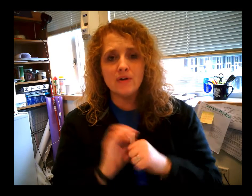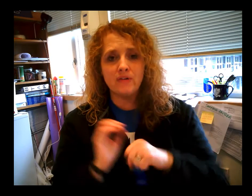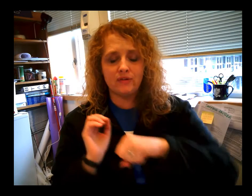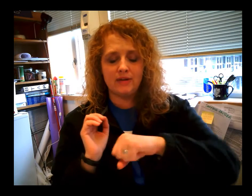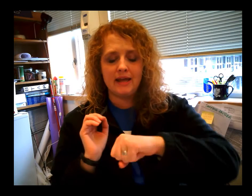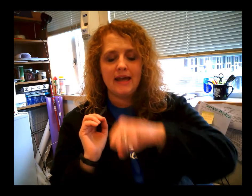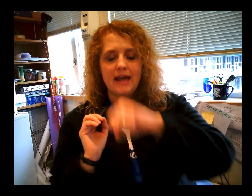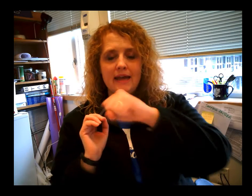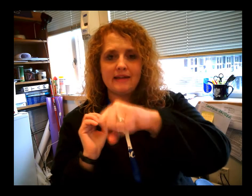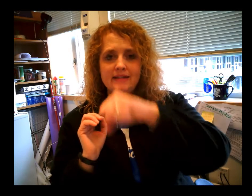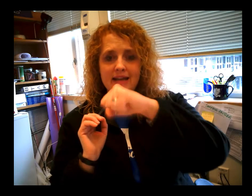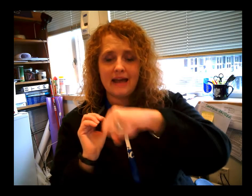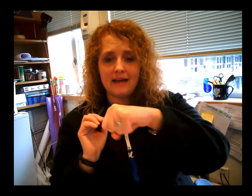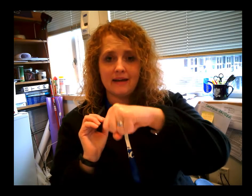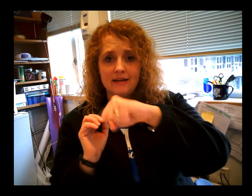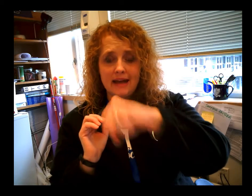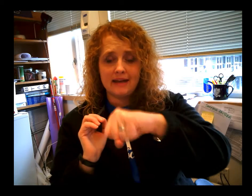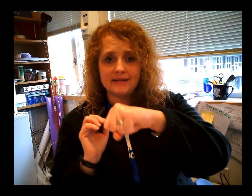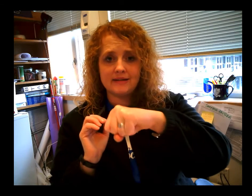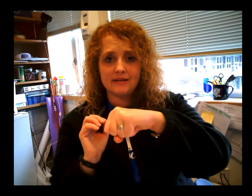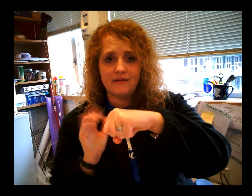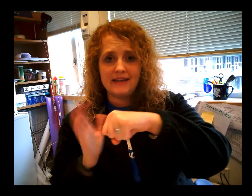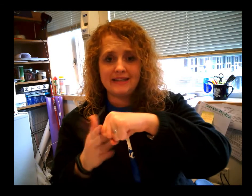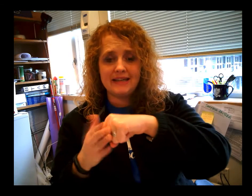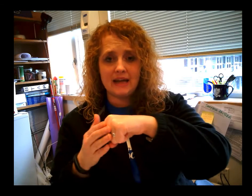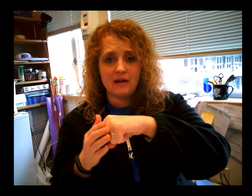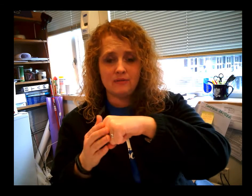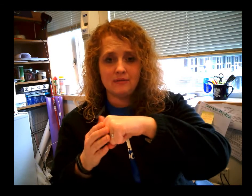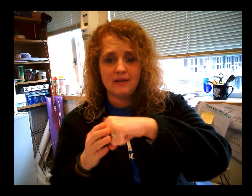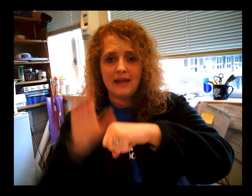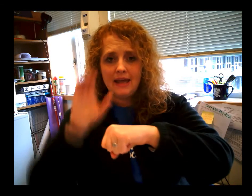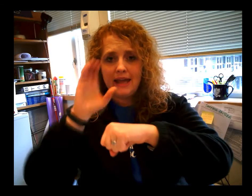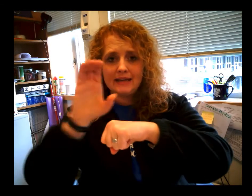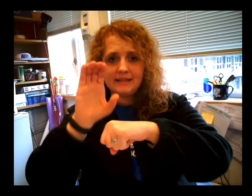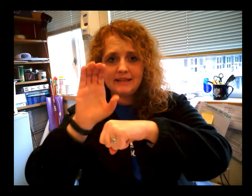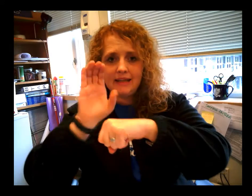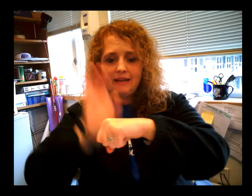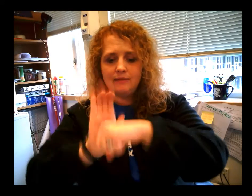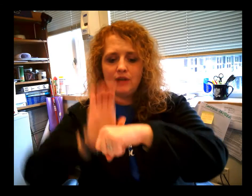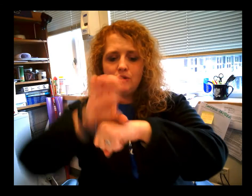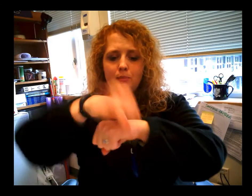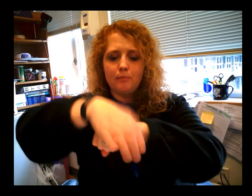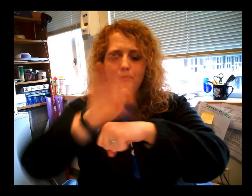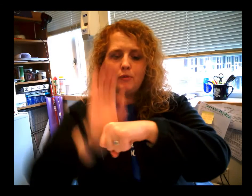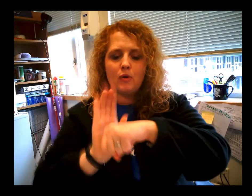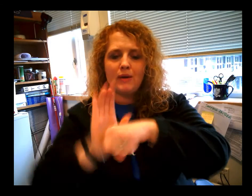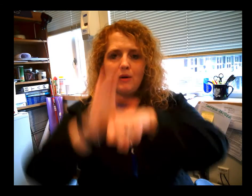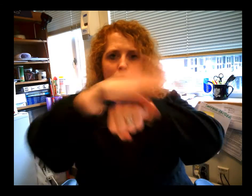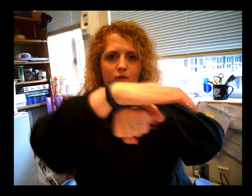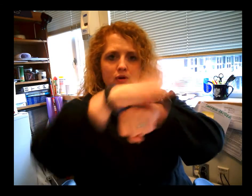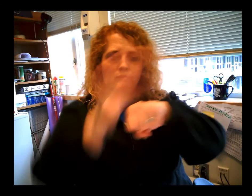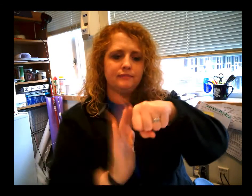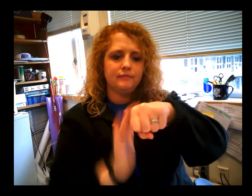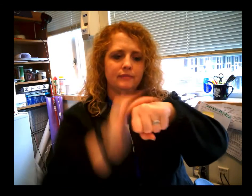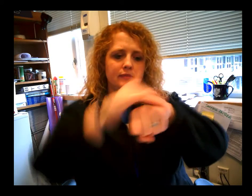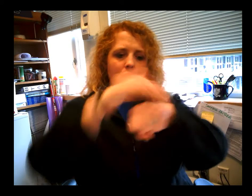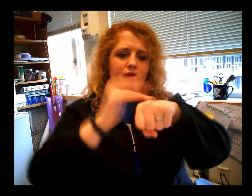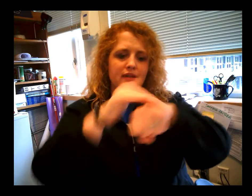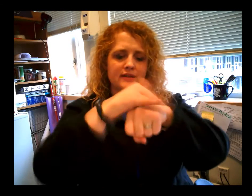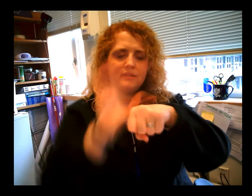force, and that's an S facing down, and a C, and you're going over this with